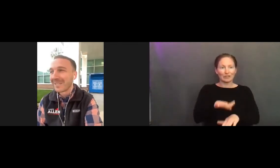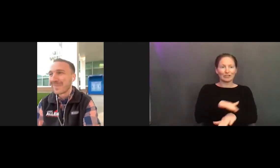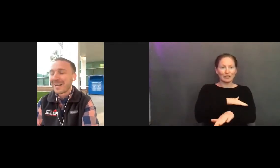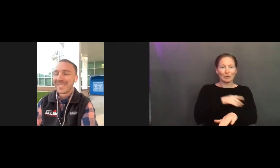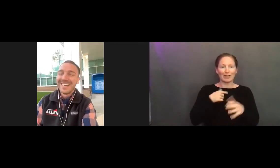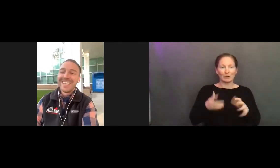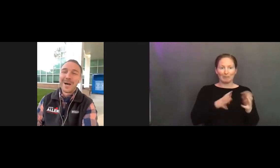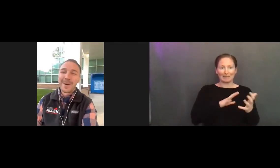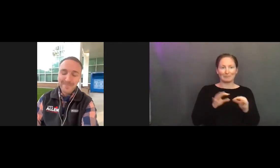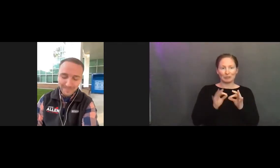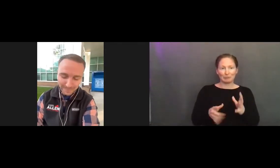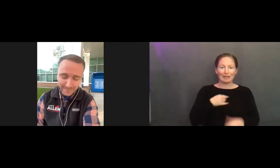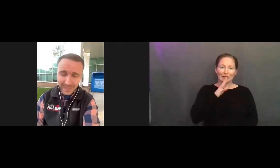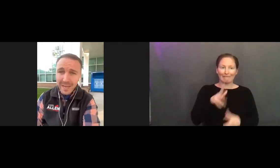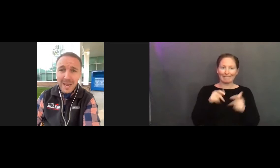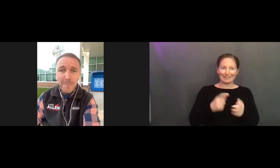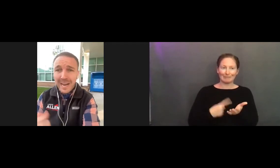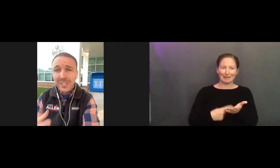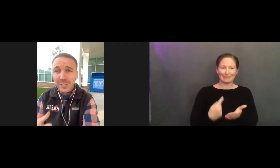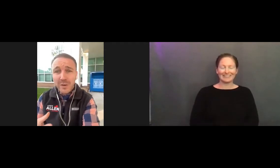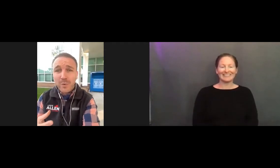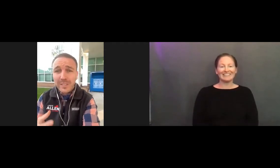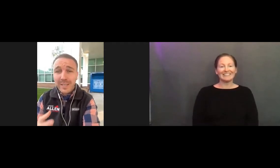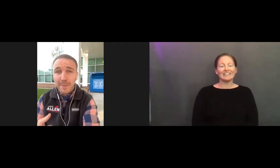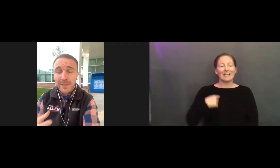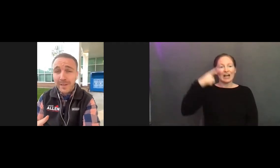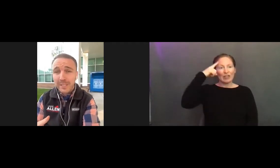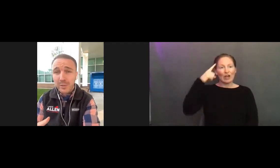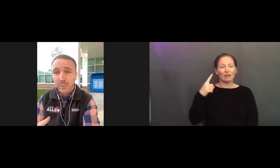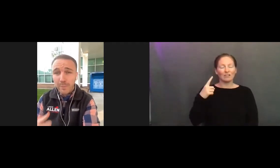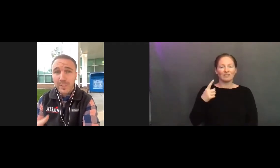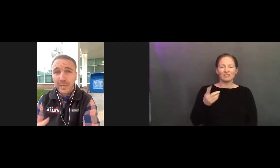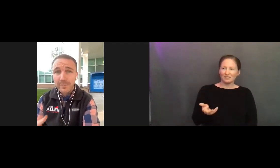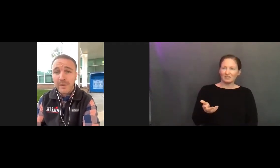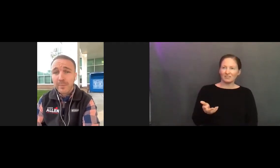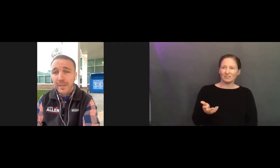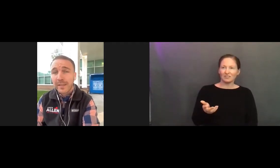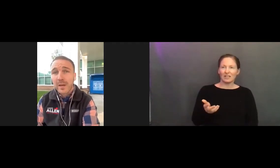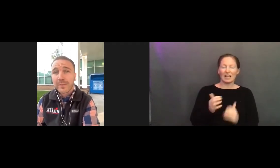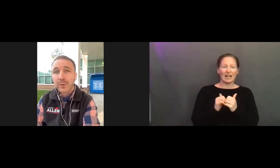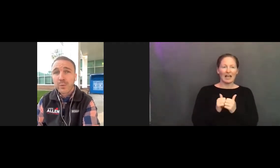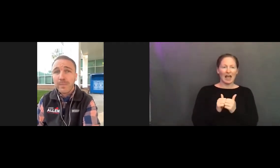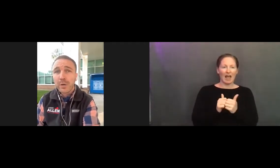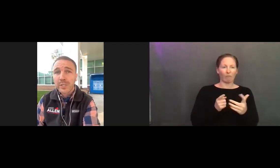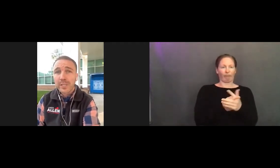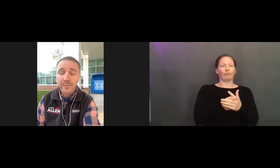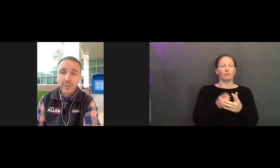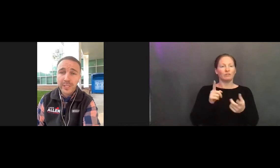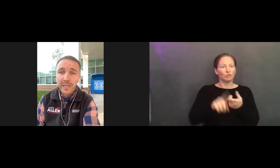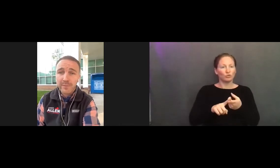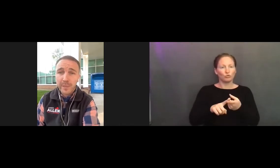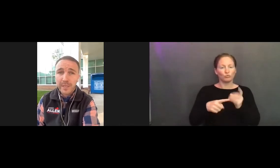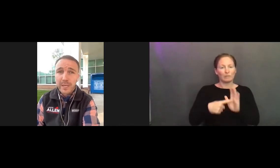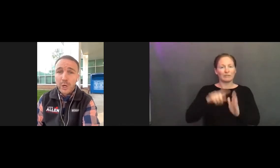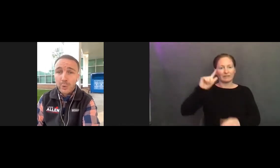fast sometimes. But I just thought, what a slap in the face to representative government. And I thought if there was one person in